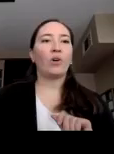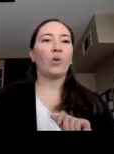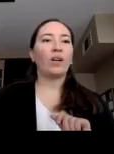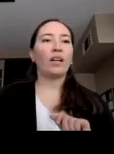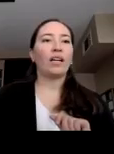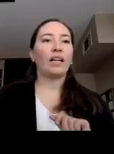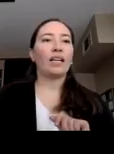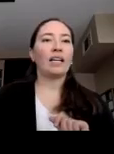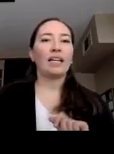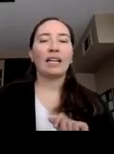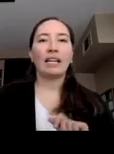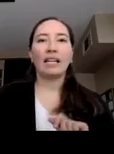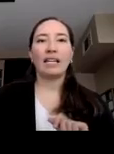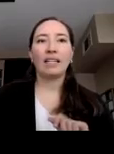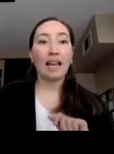So